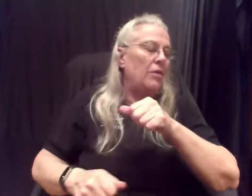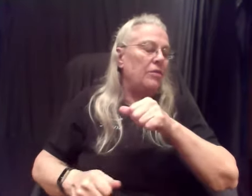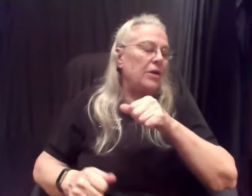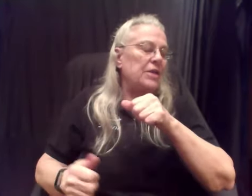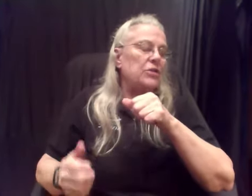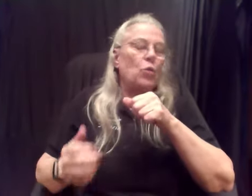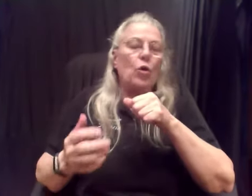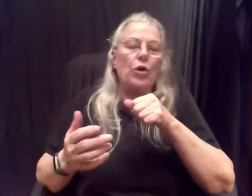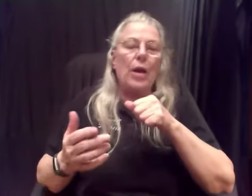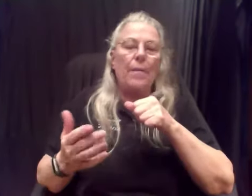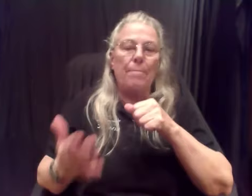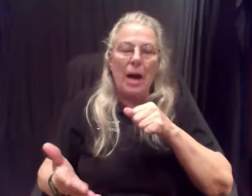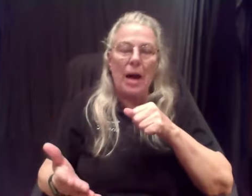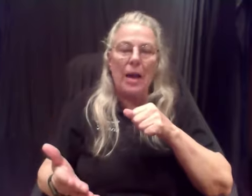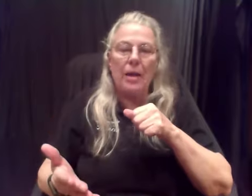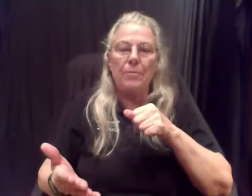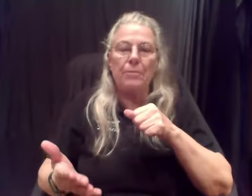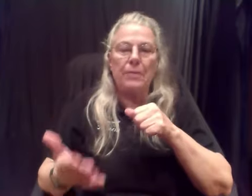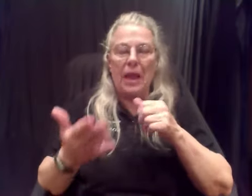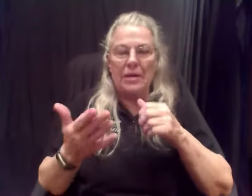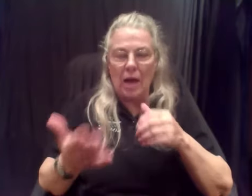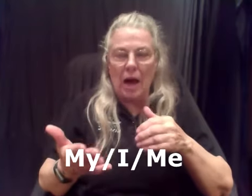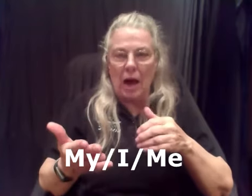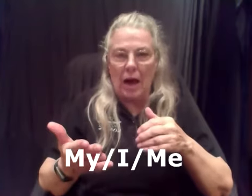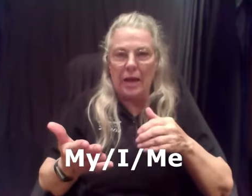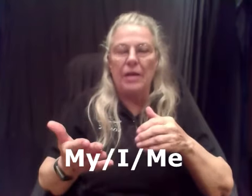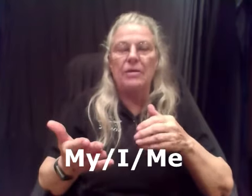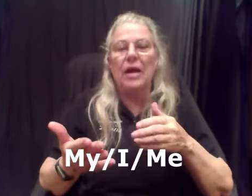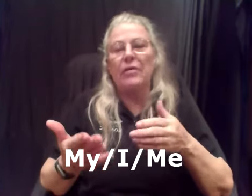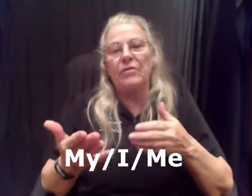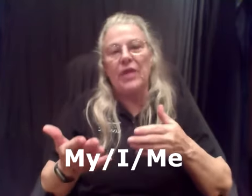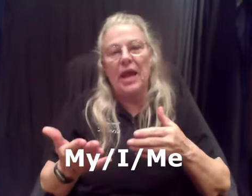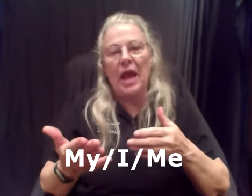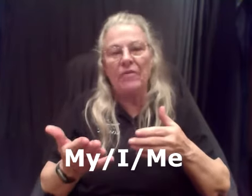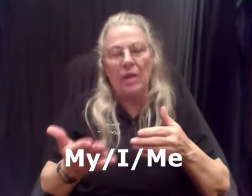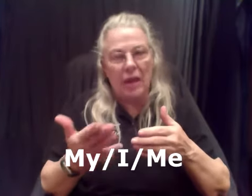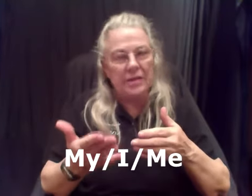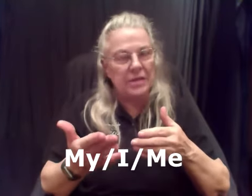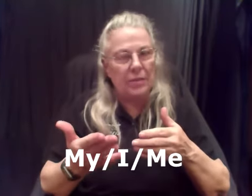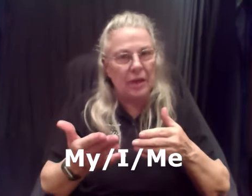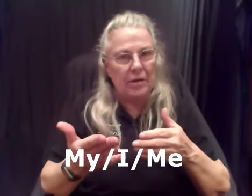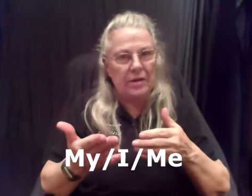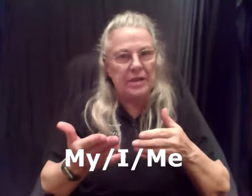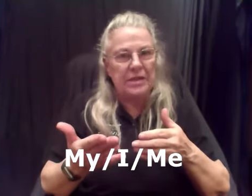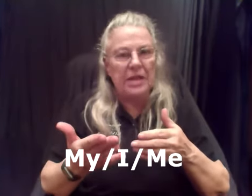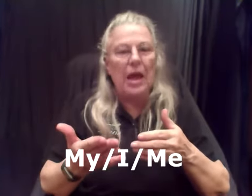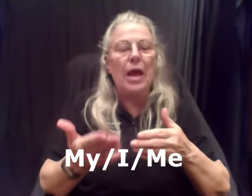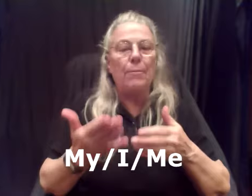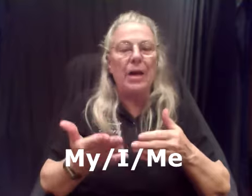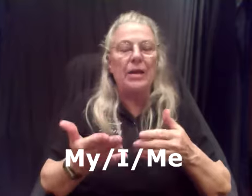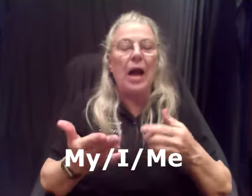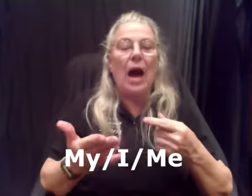There is the word my and I. Now, they have a lot of similarities, but